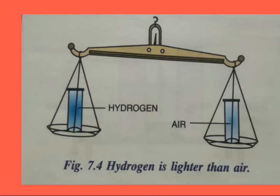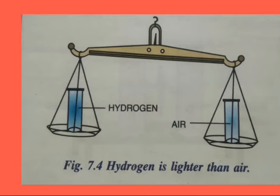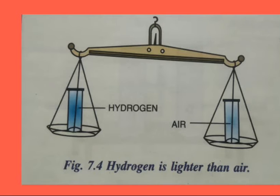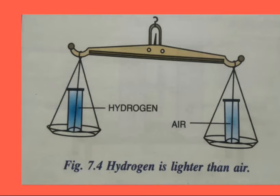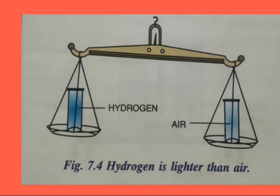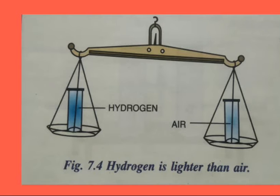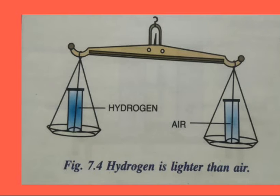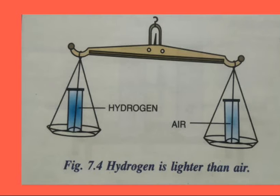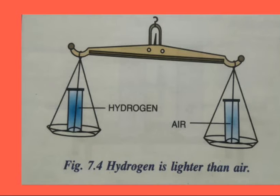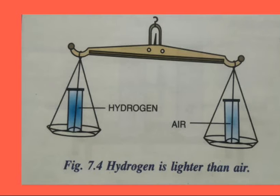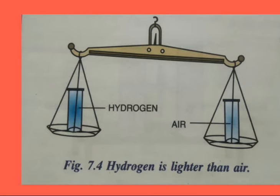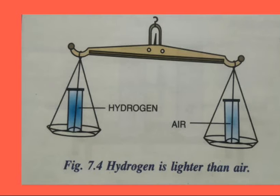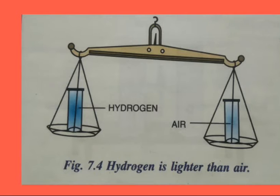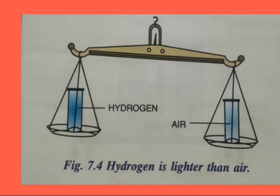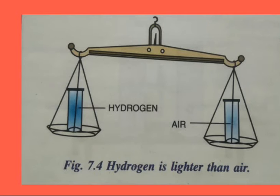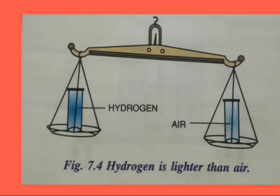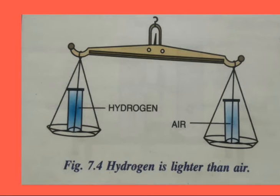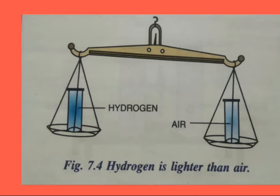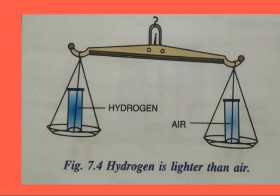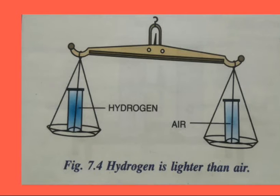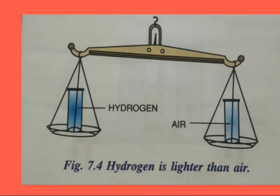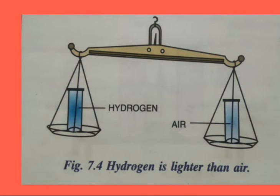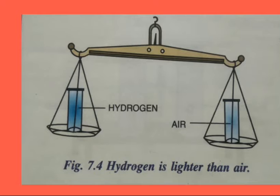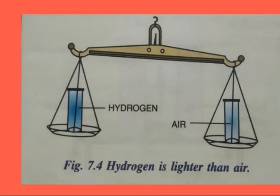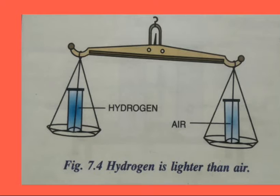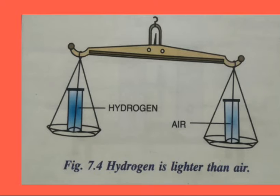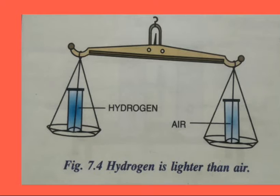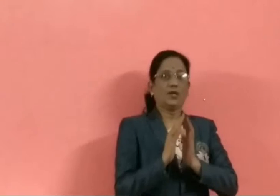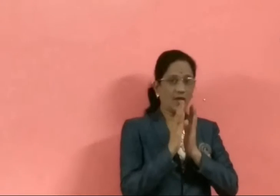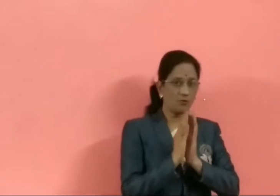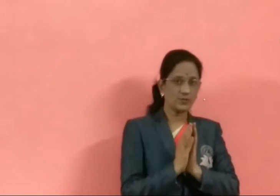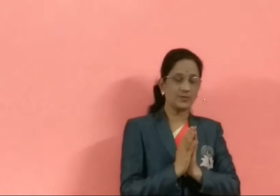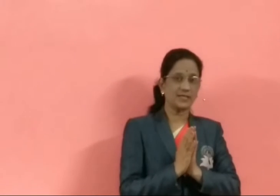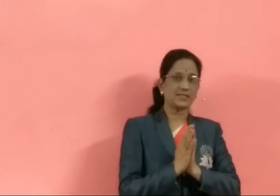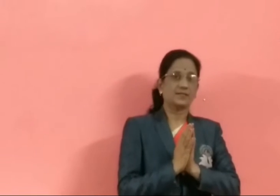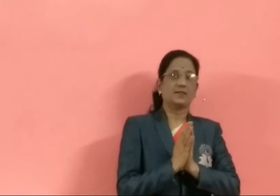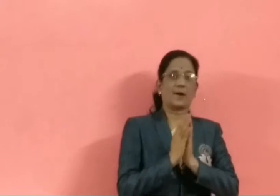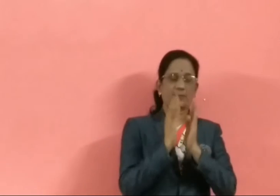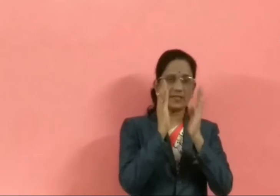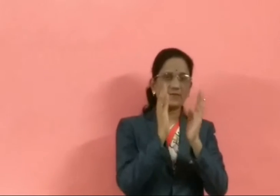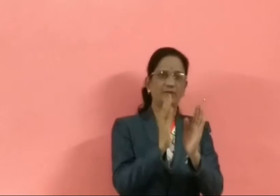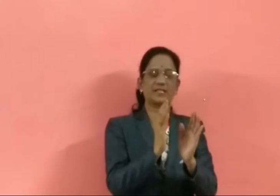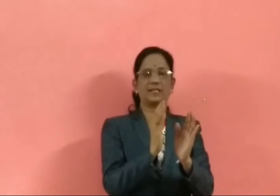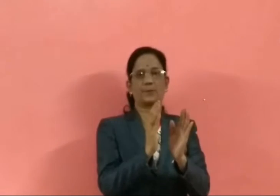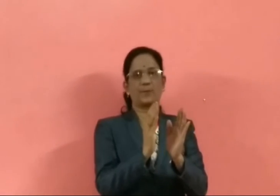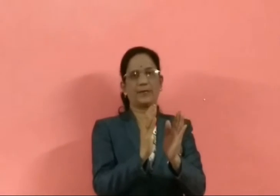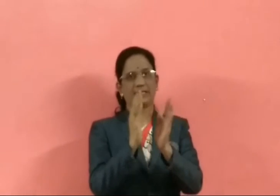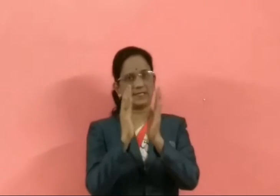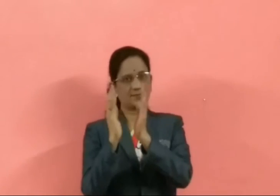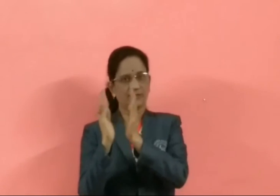balloons that immediately rises up in the air. Now students, after the physical properties, we have